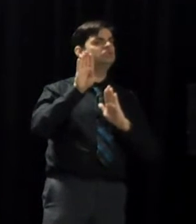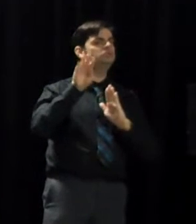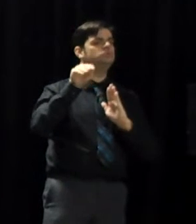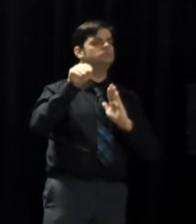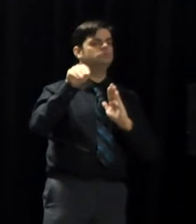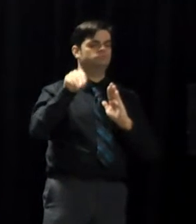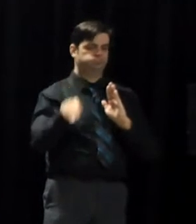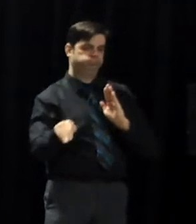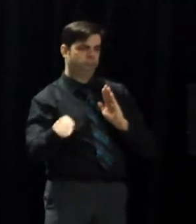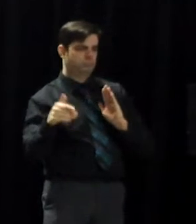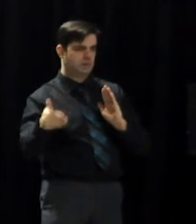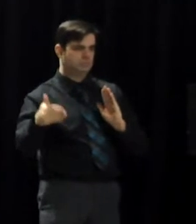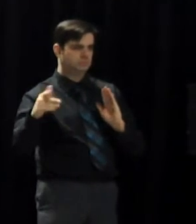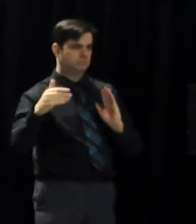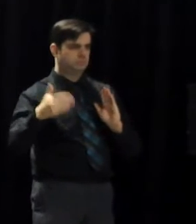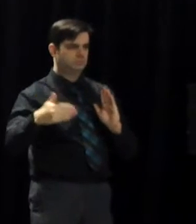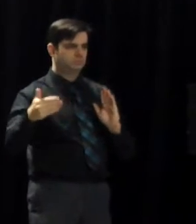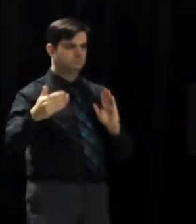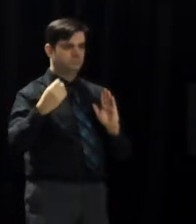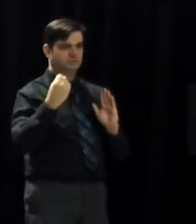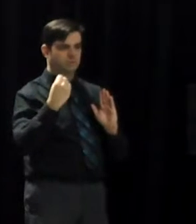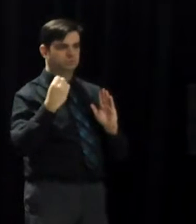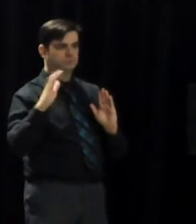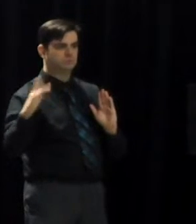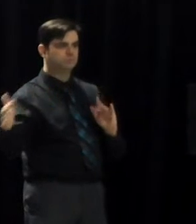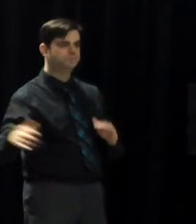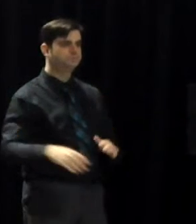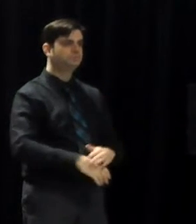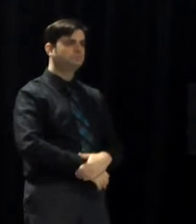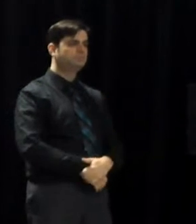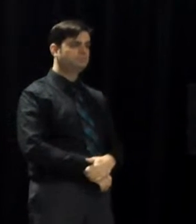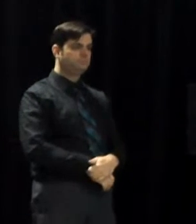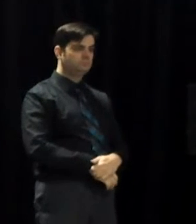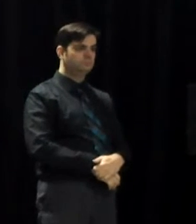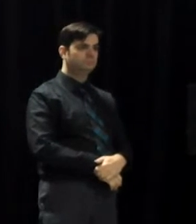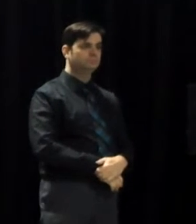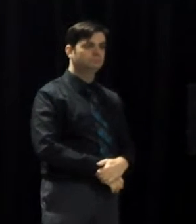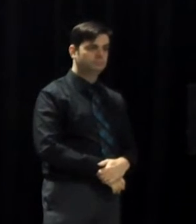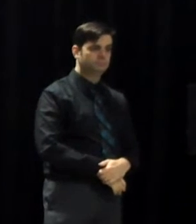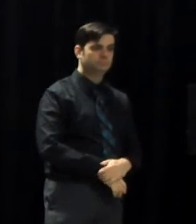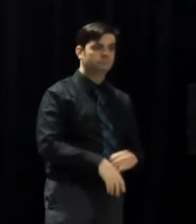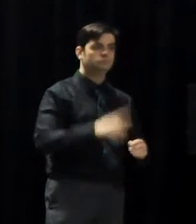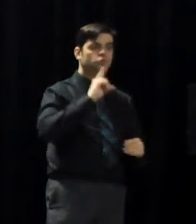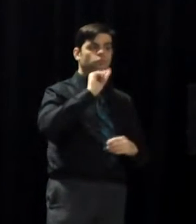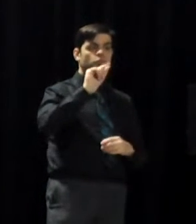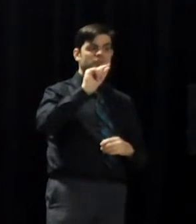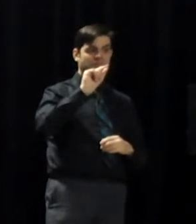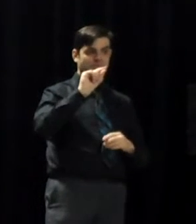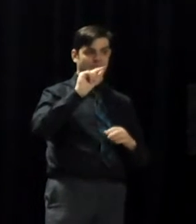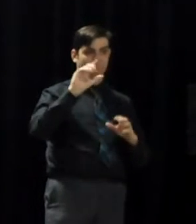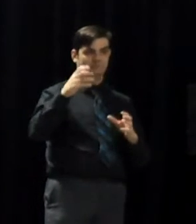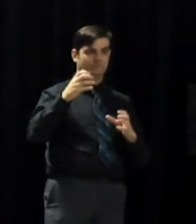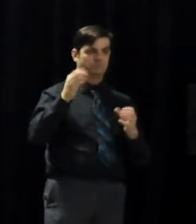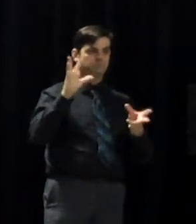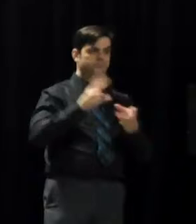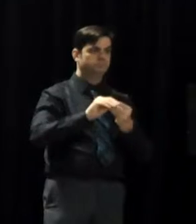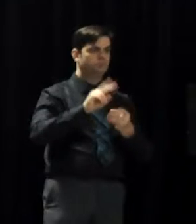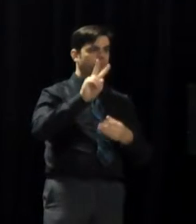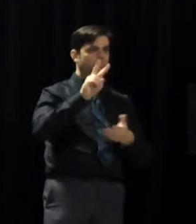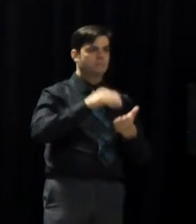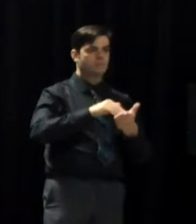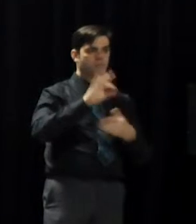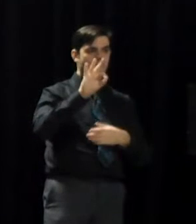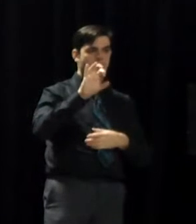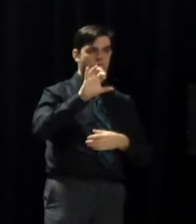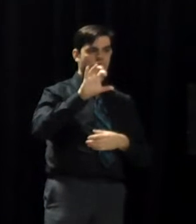6,161 males, 19 and under, 2,065. In their 20s, 2,939. In